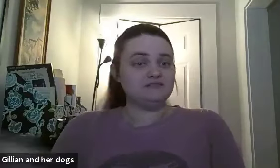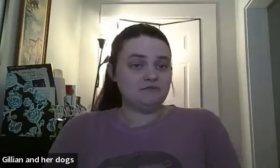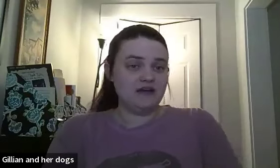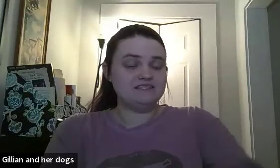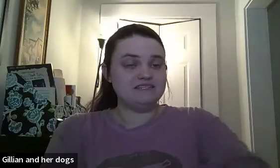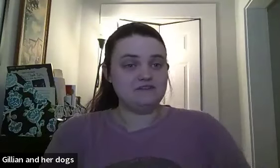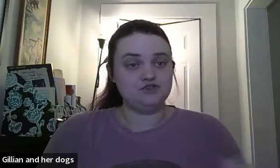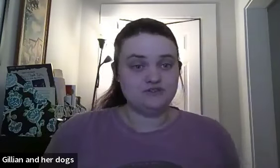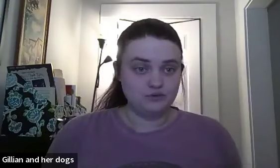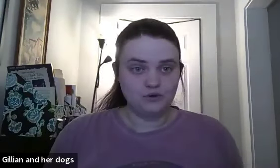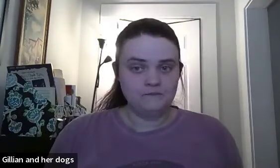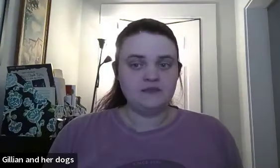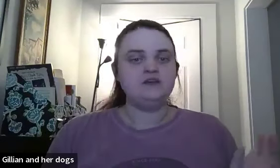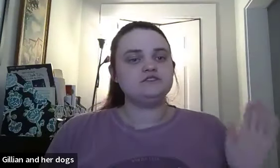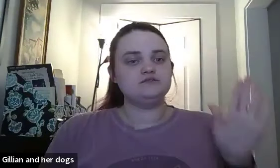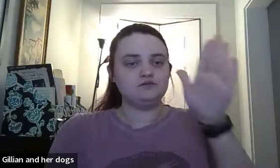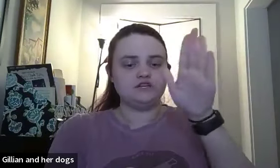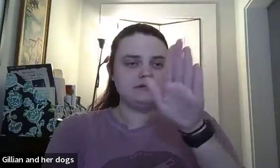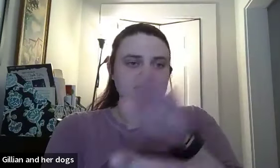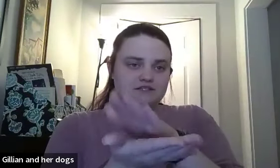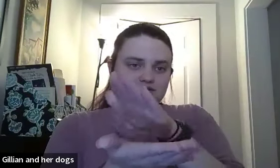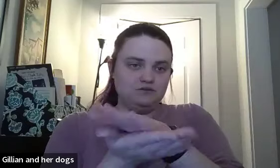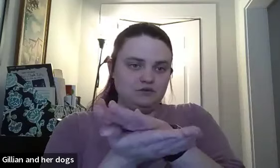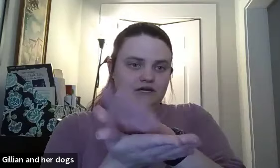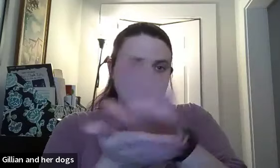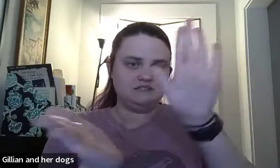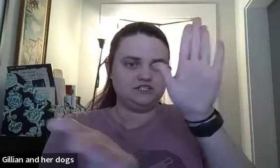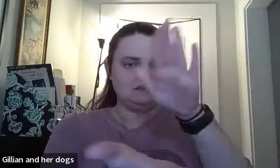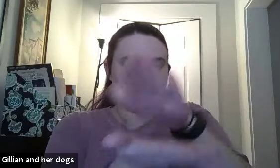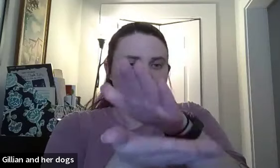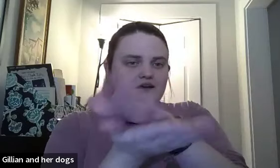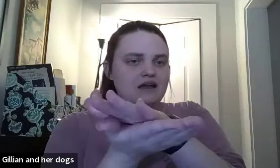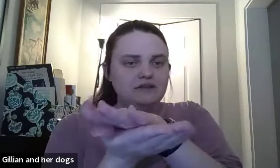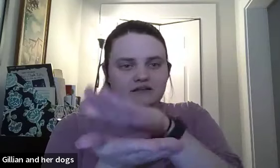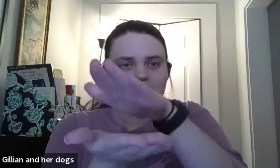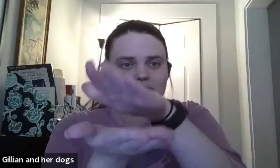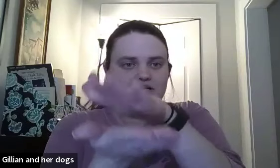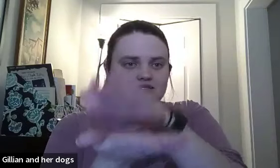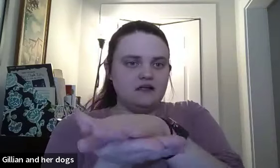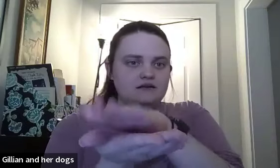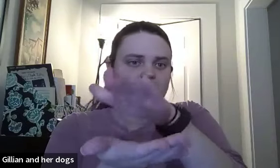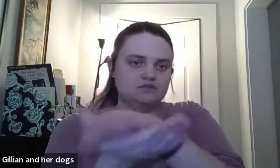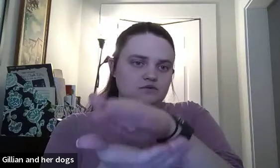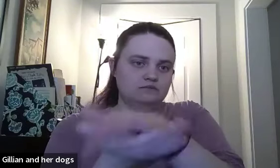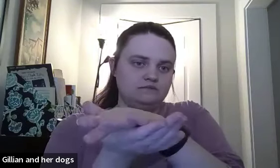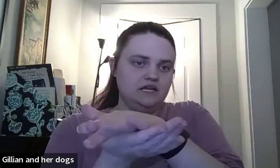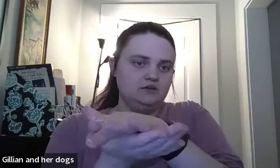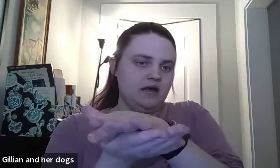The next one we have is the sign for school. So school is going to be school. It's just like kind of like clapping, but it's flat. School. And you